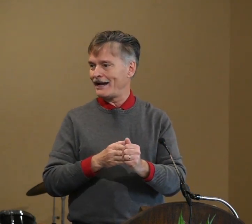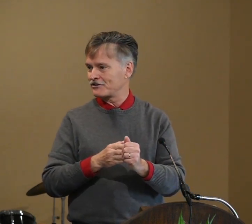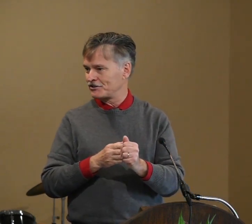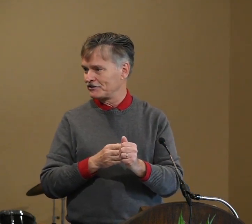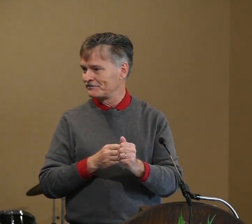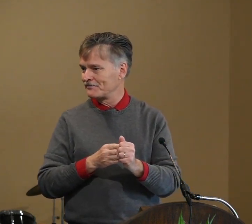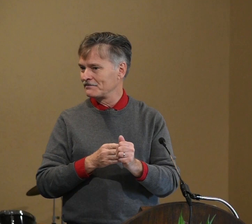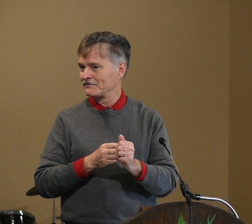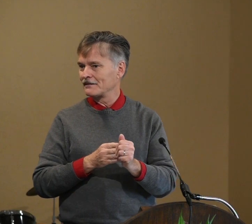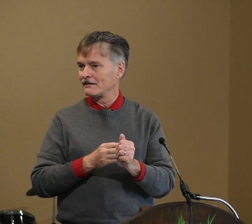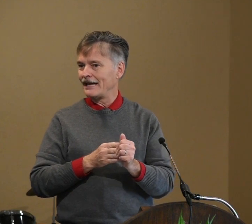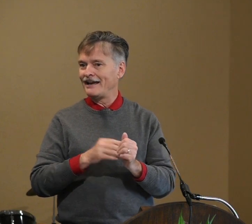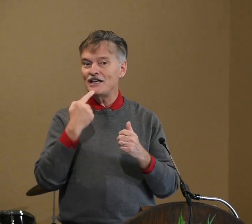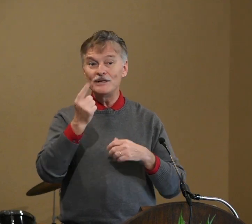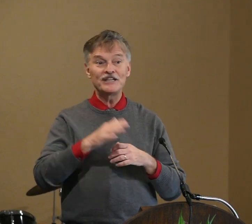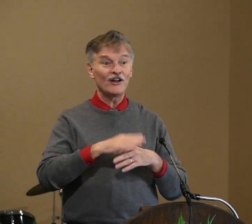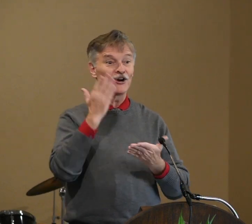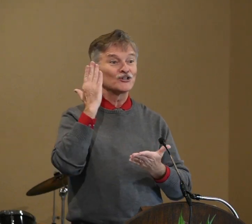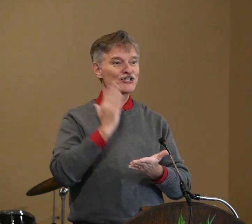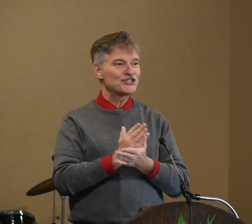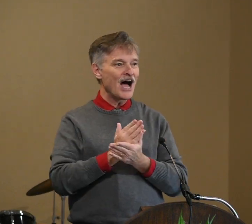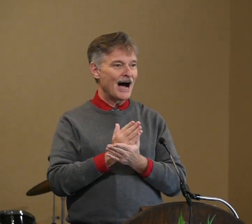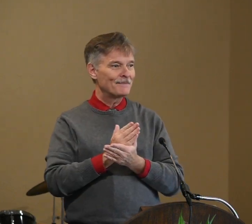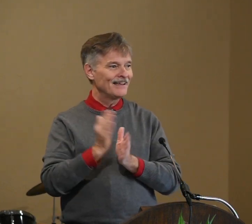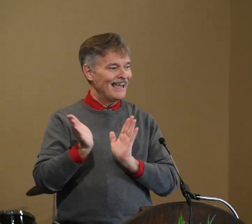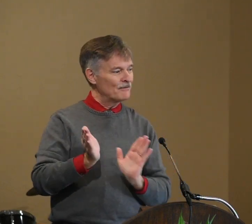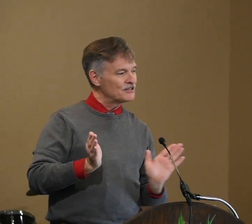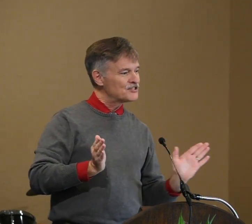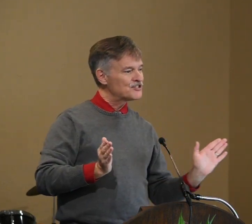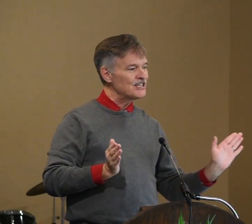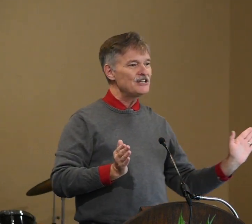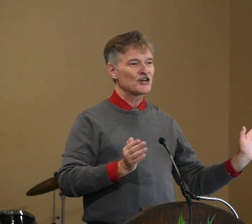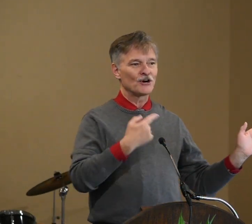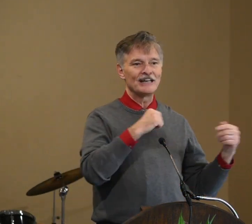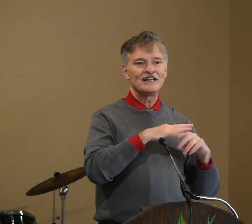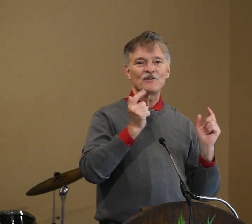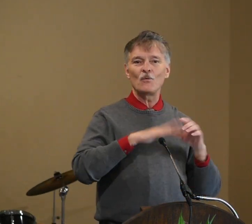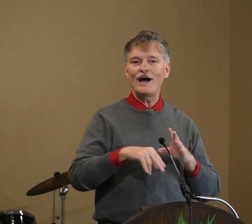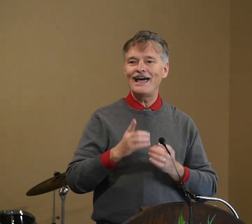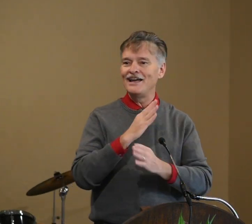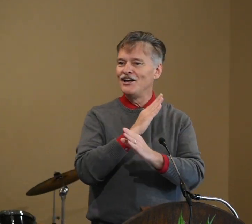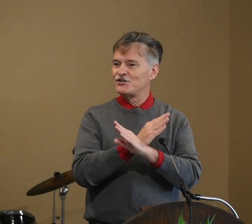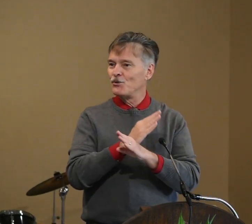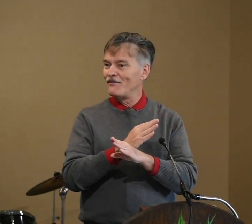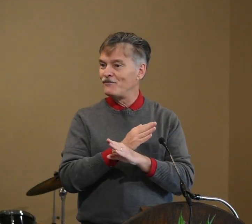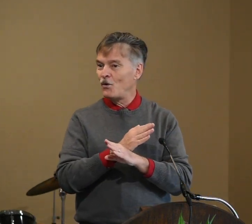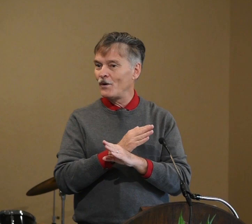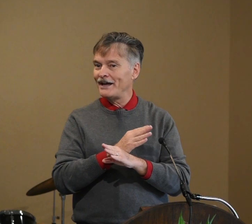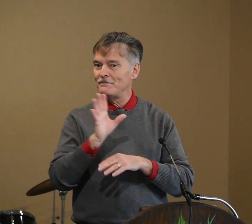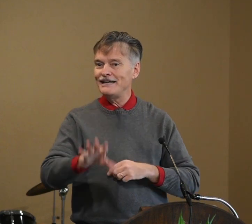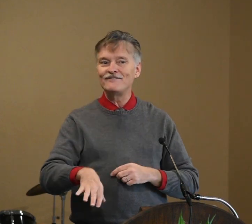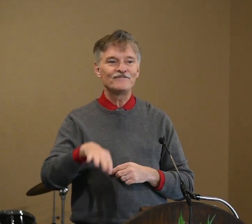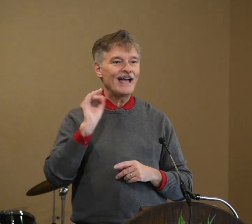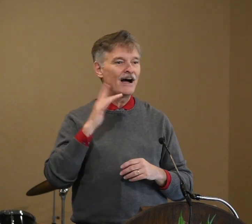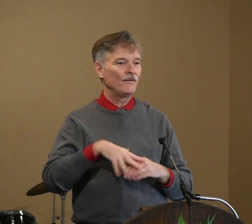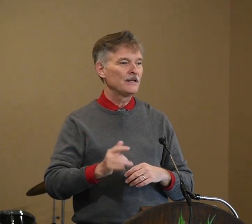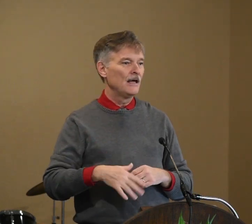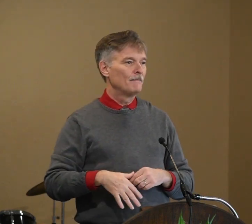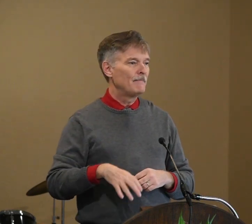direct her. And he would tell her, stop, and would send her in a different way to avoid being found